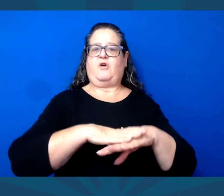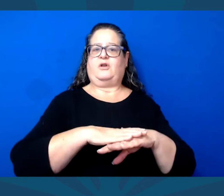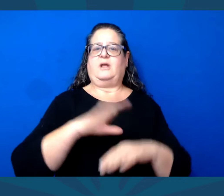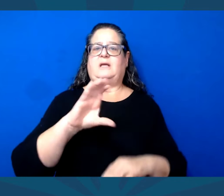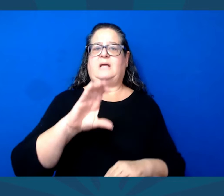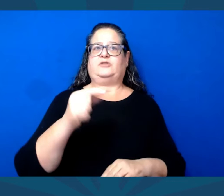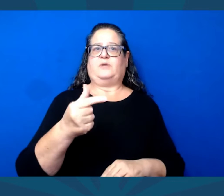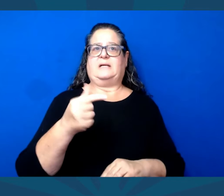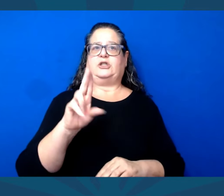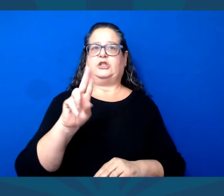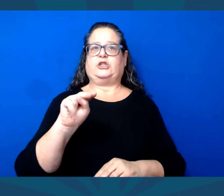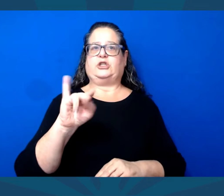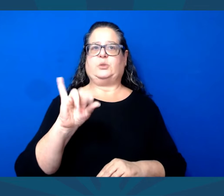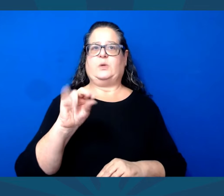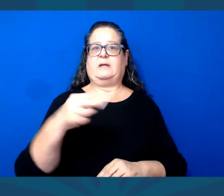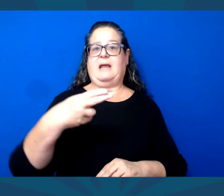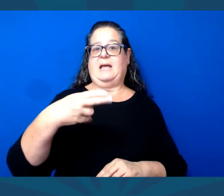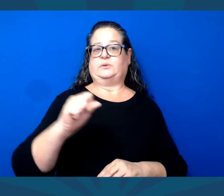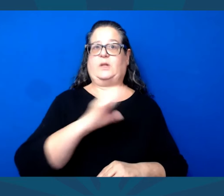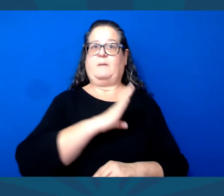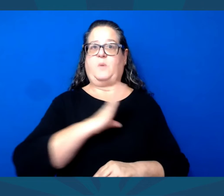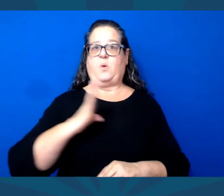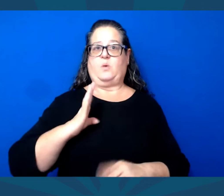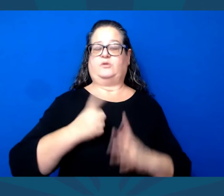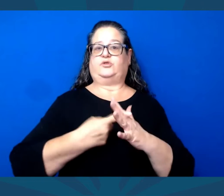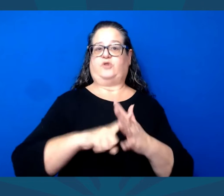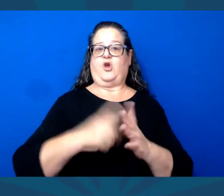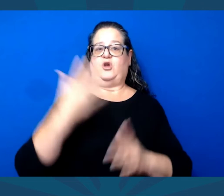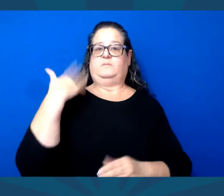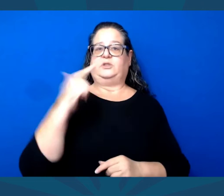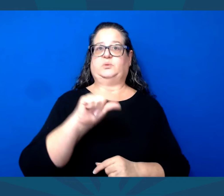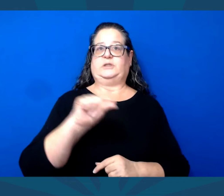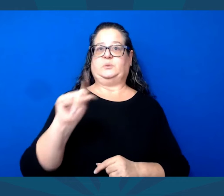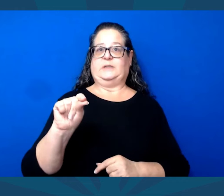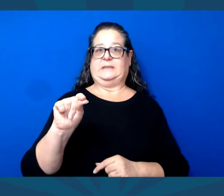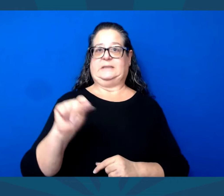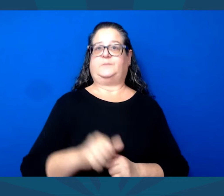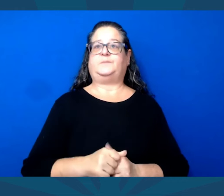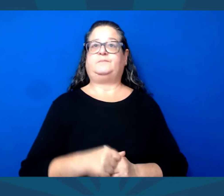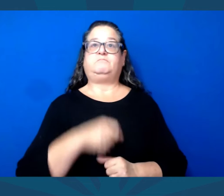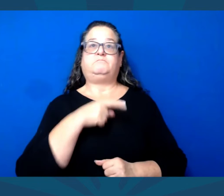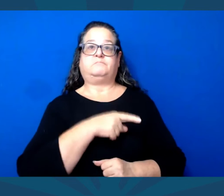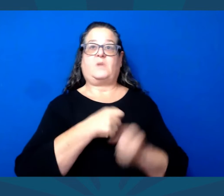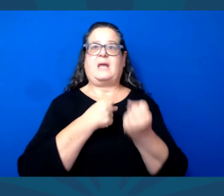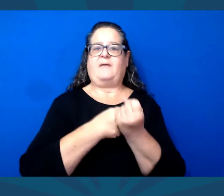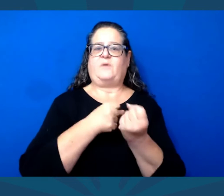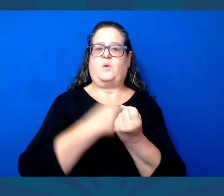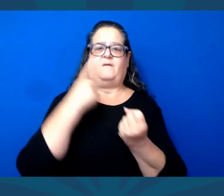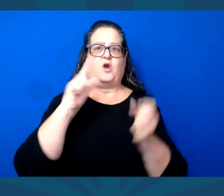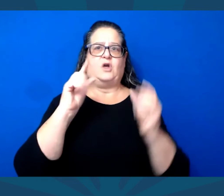It has been my great privilege to serve on the Casa Grande Union High School Governing Board, starting